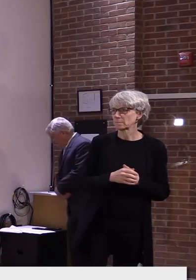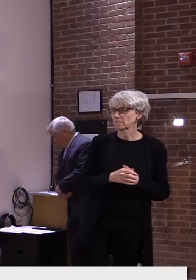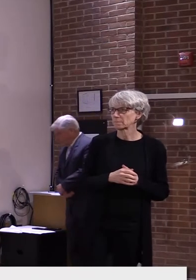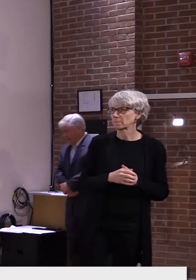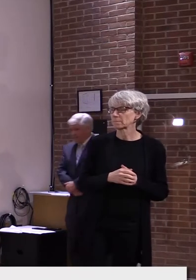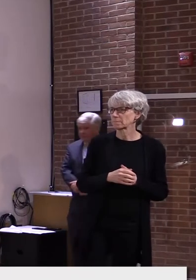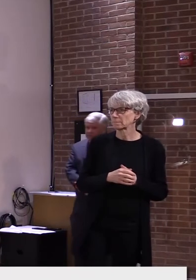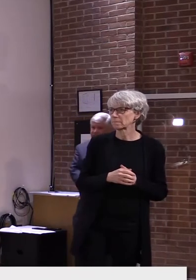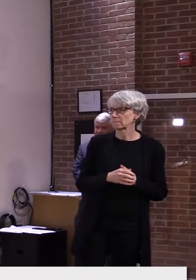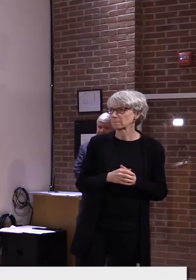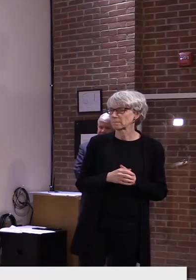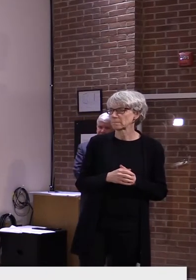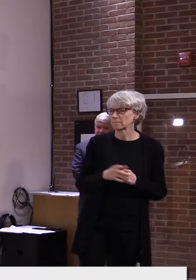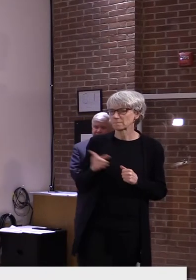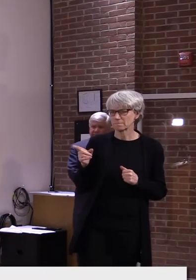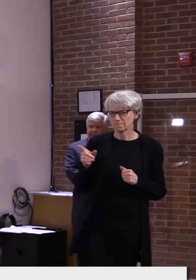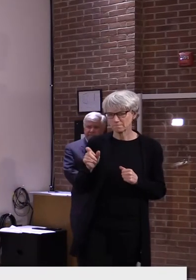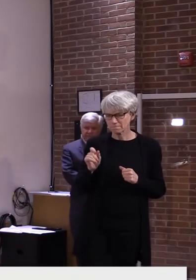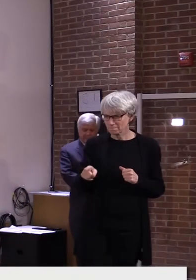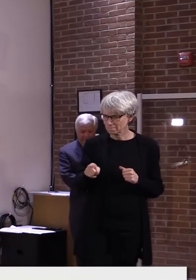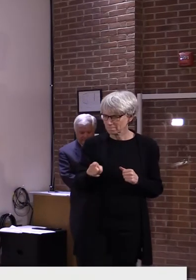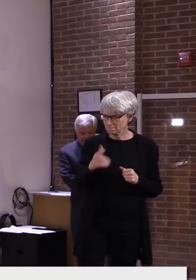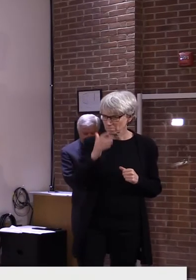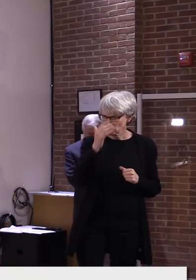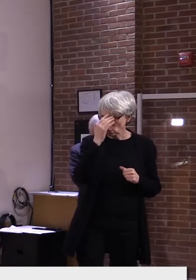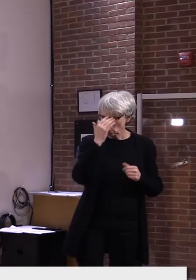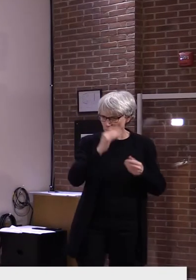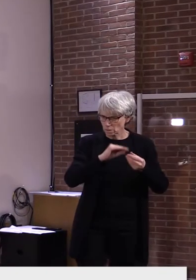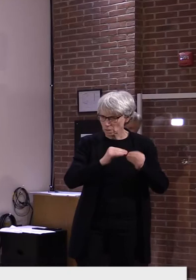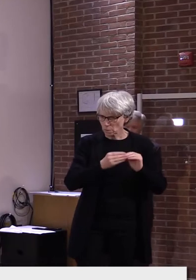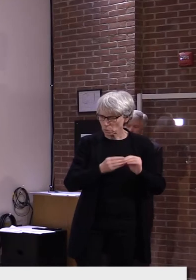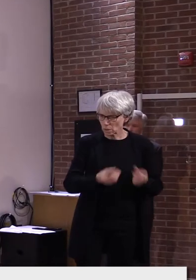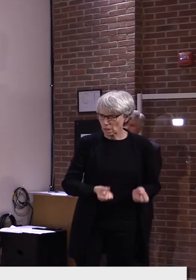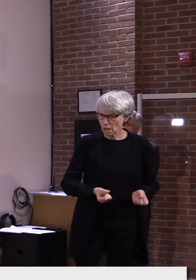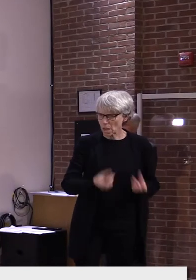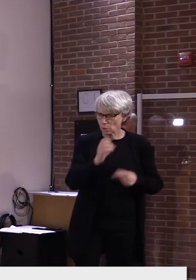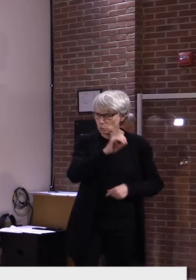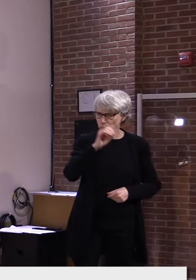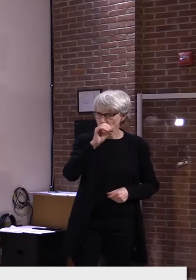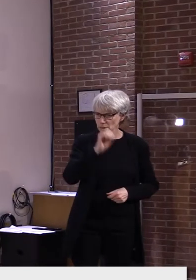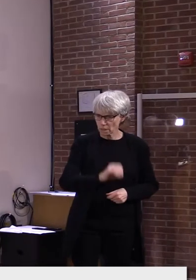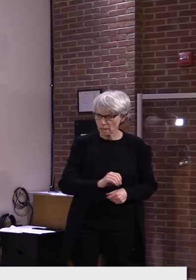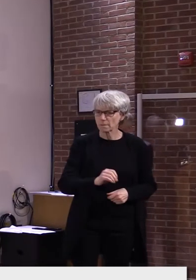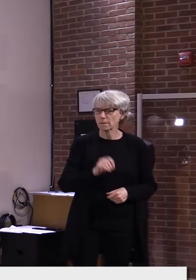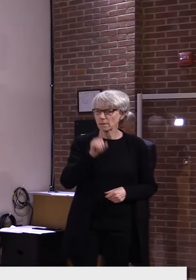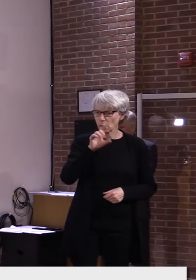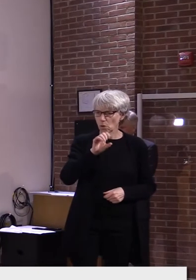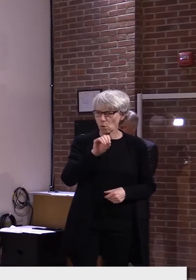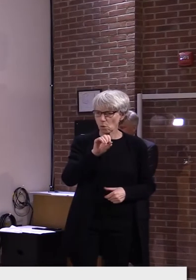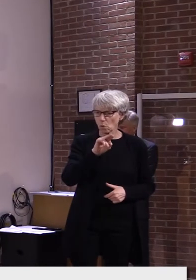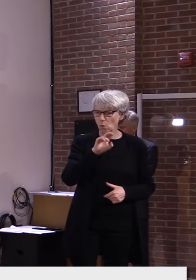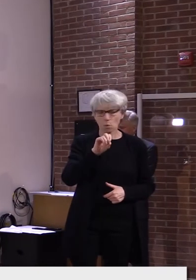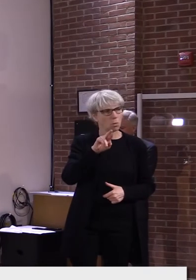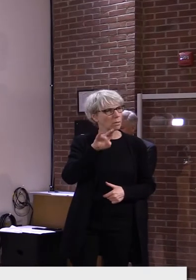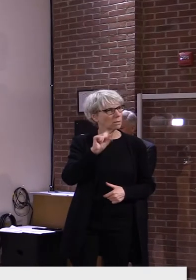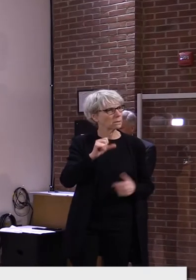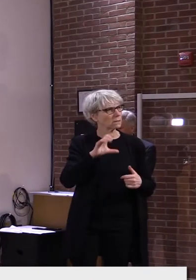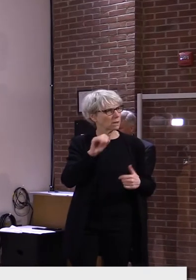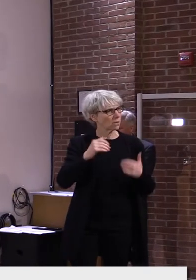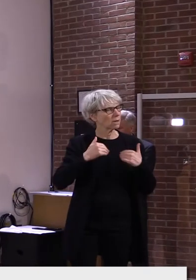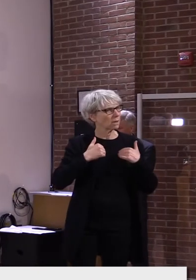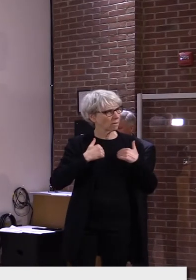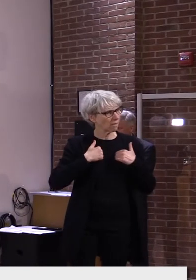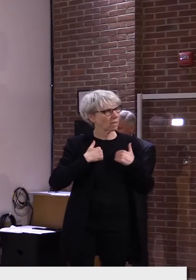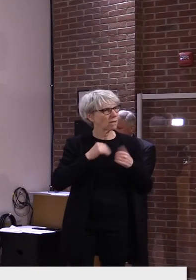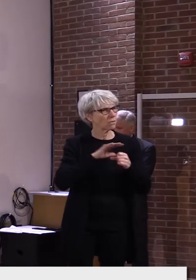Yeah, Joe, do you have the number of the positivity rate? Because I don't have it at my fingertips. The number I saw